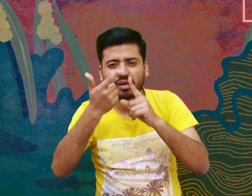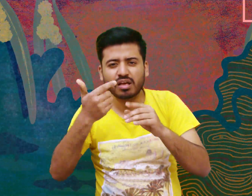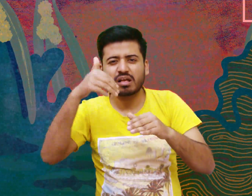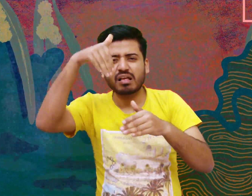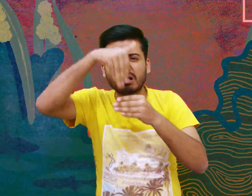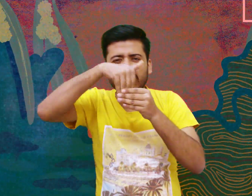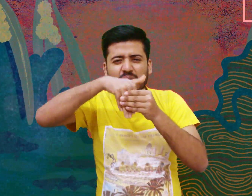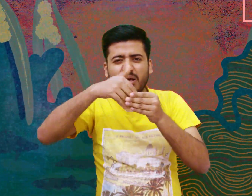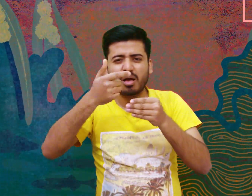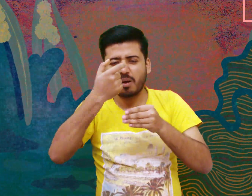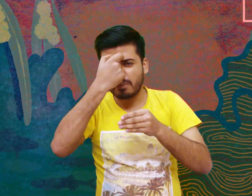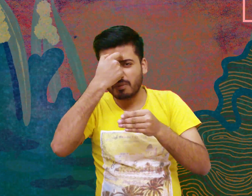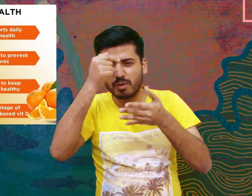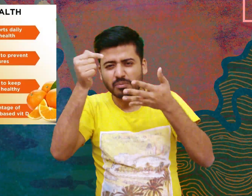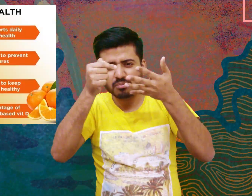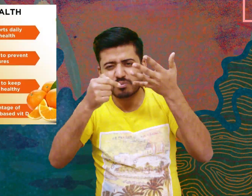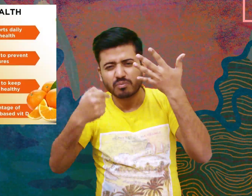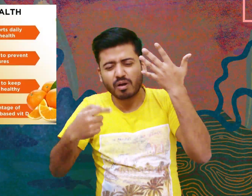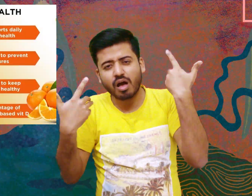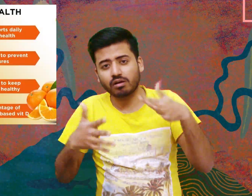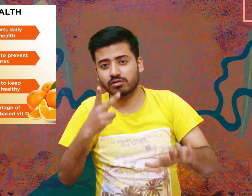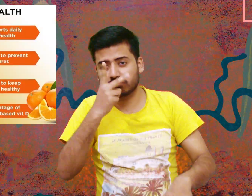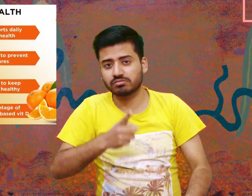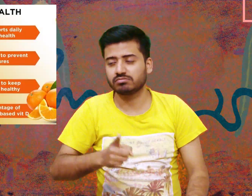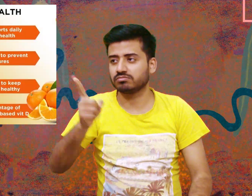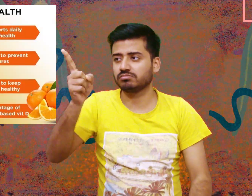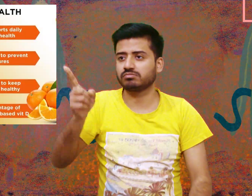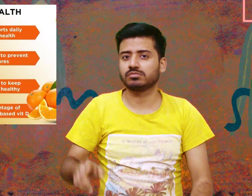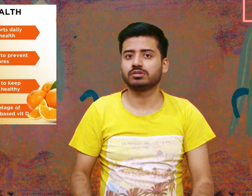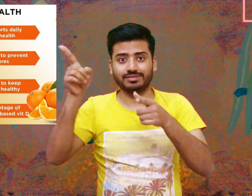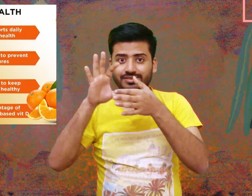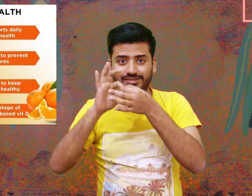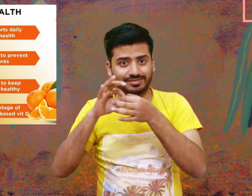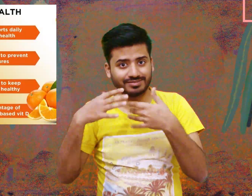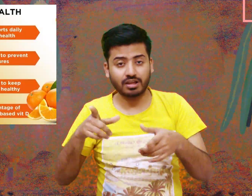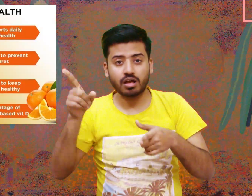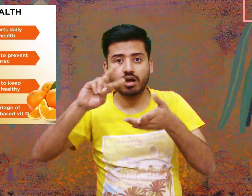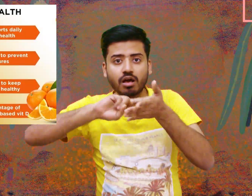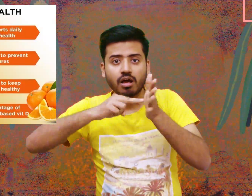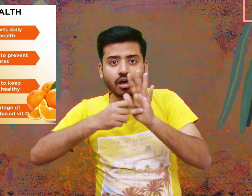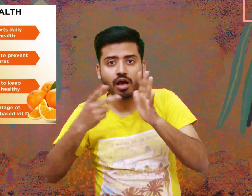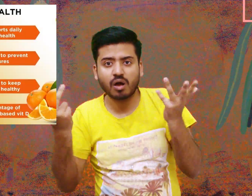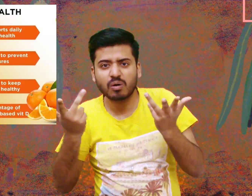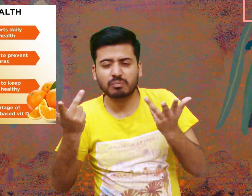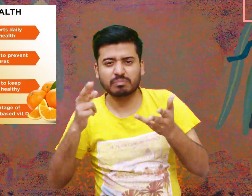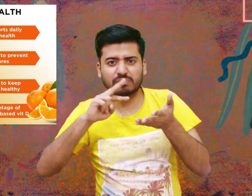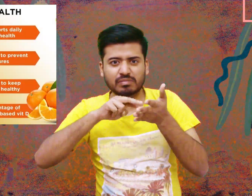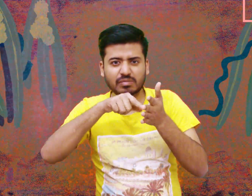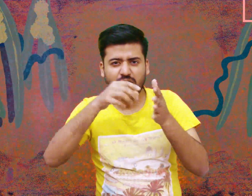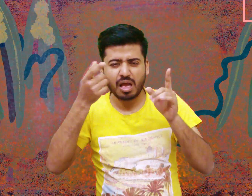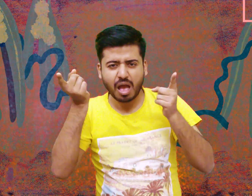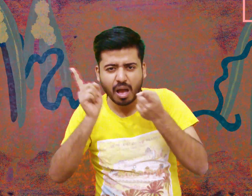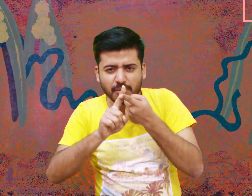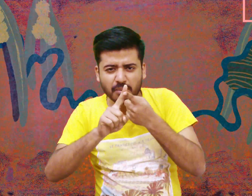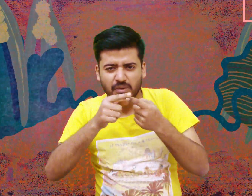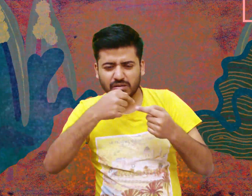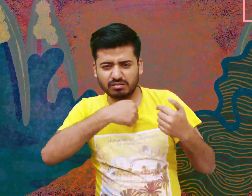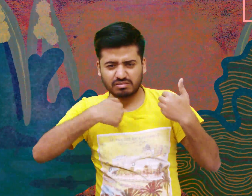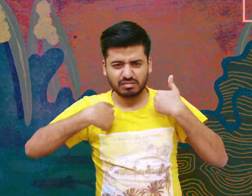discoloration. Acidic foods. Excessive intake of acidic foods like citrus fruits can erode enamel, making teeth more susceptible